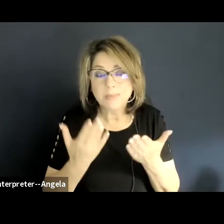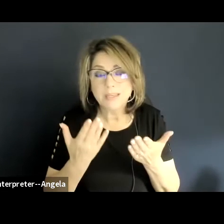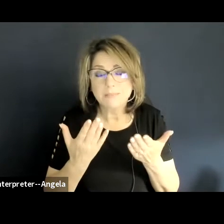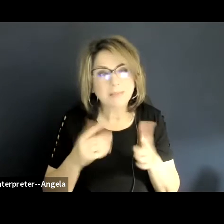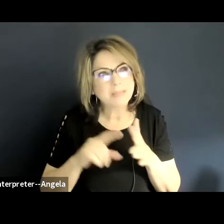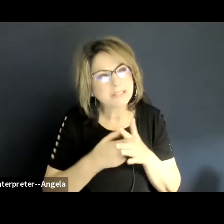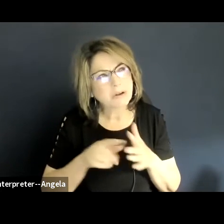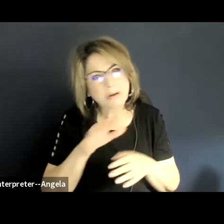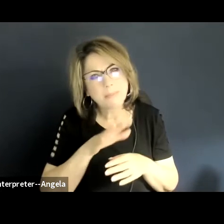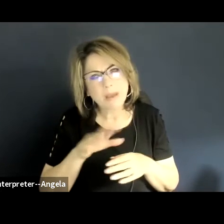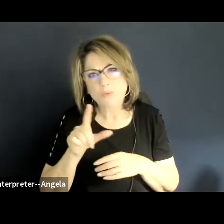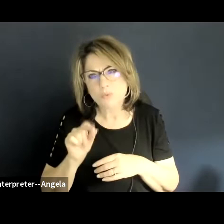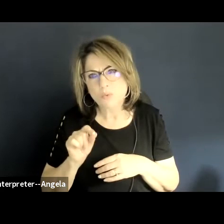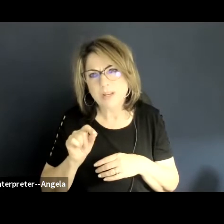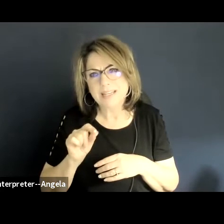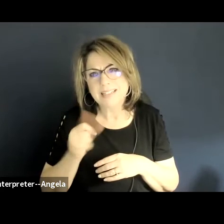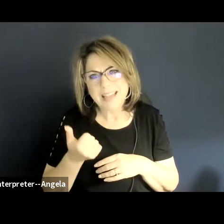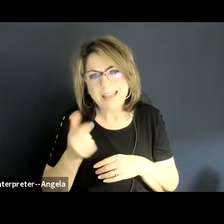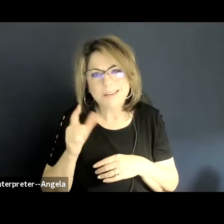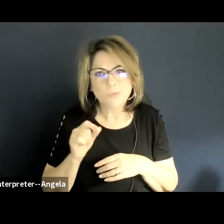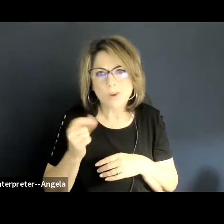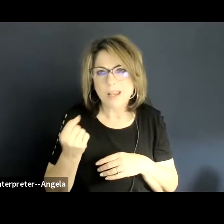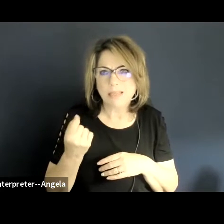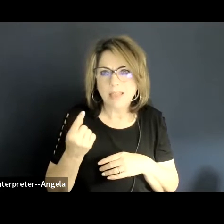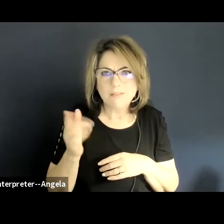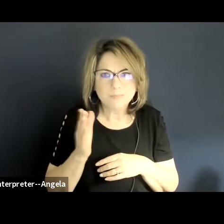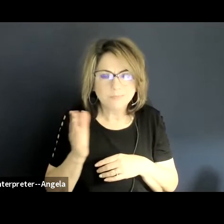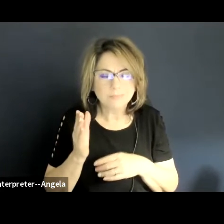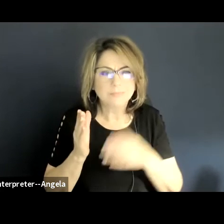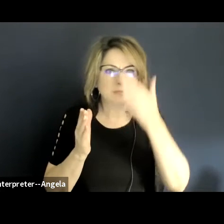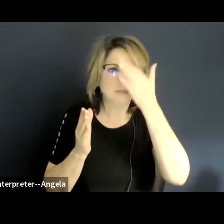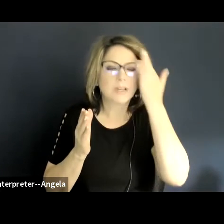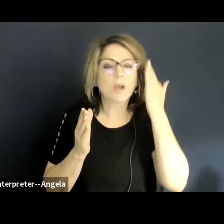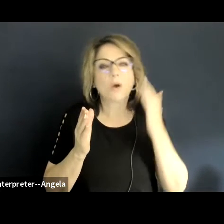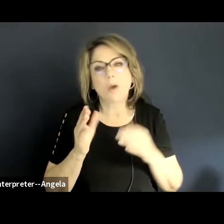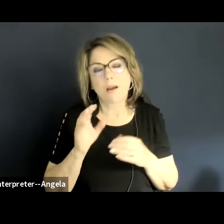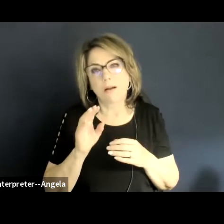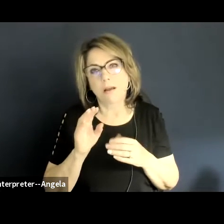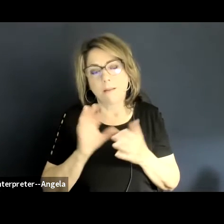around 2010, 2011, where Medicaid